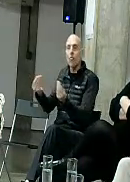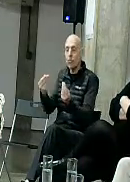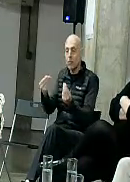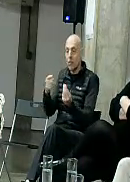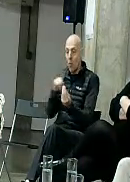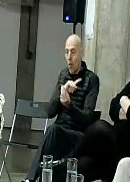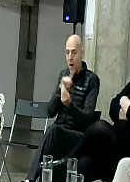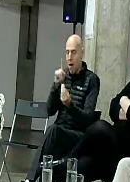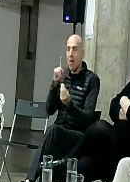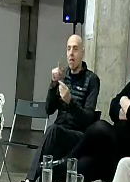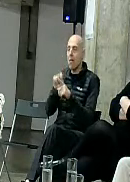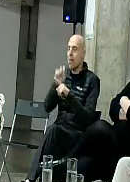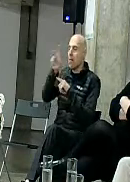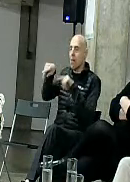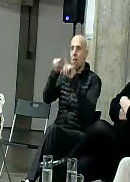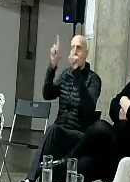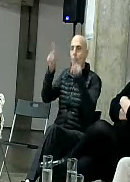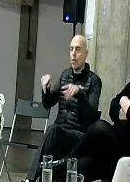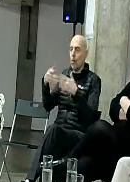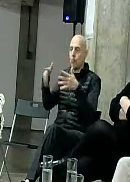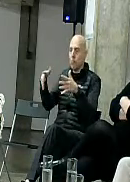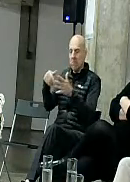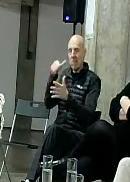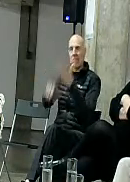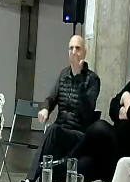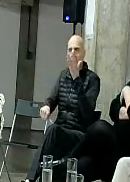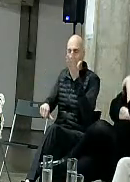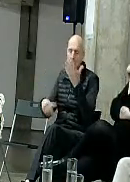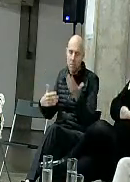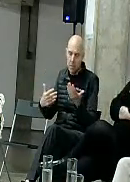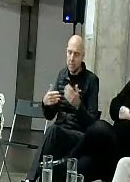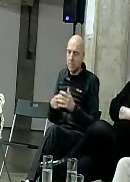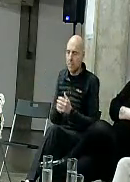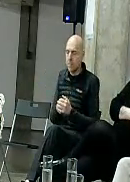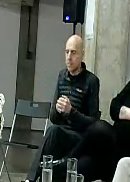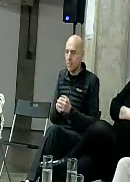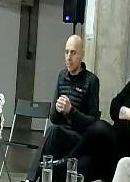because he'd cut himself while jumping through the window.